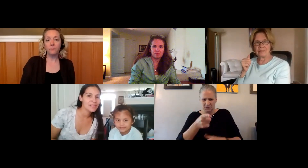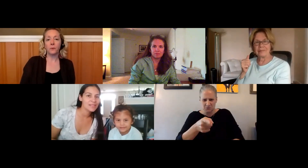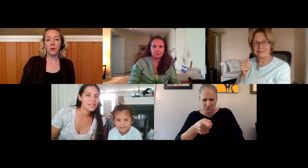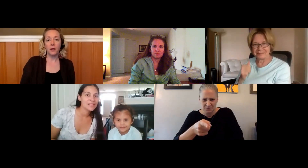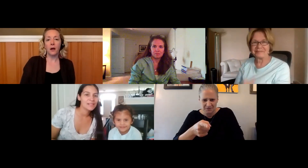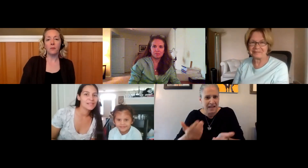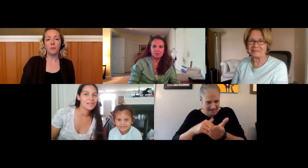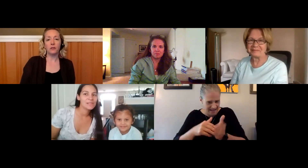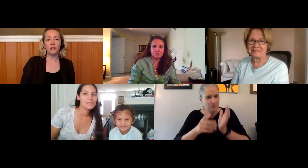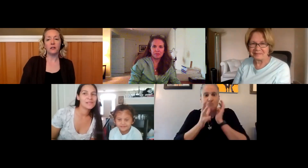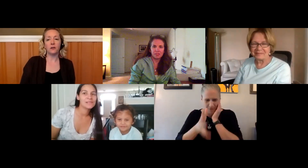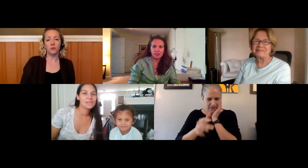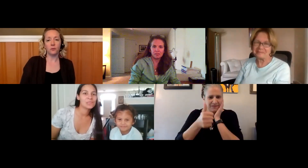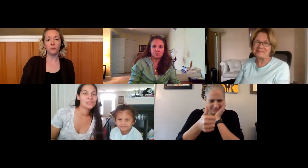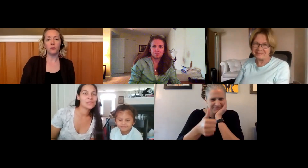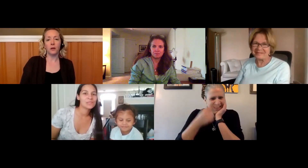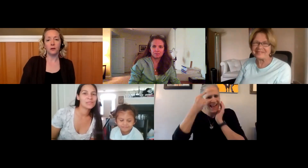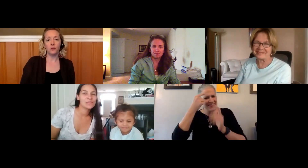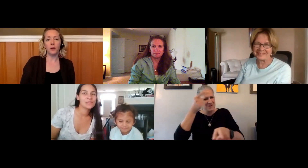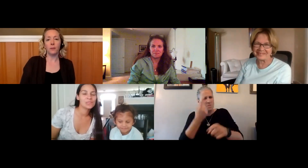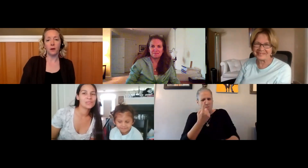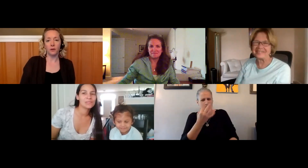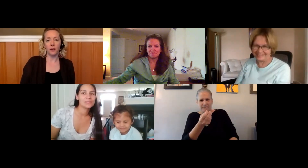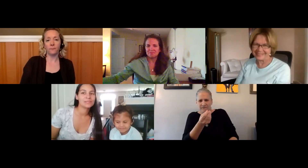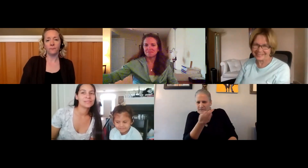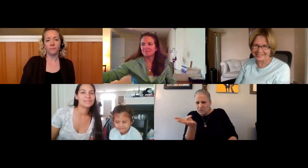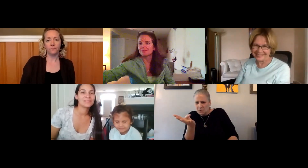Okay, I remember seeing you. Okay, grandma, okay.